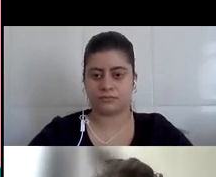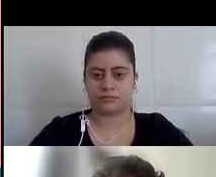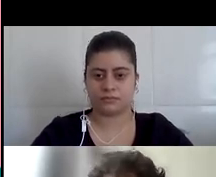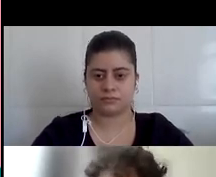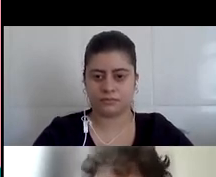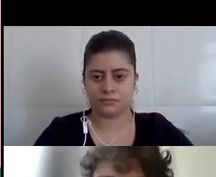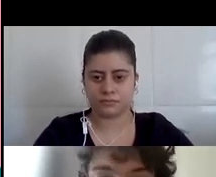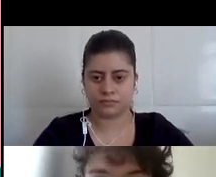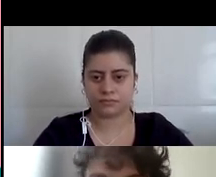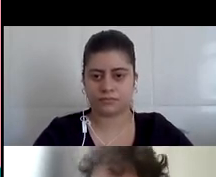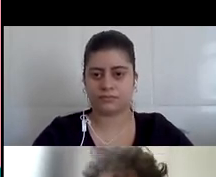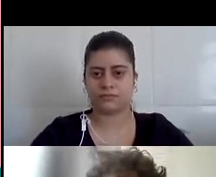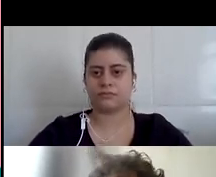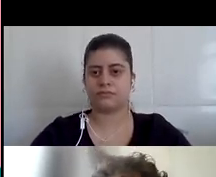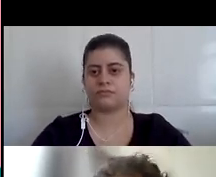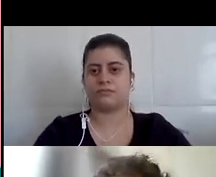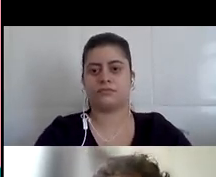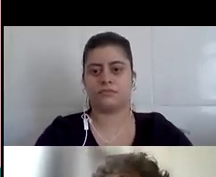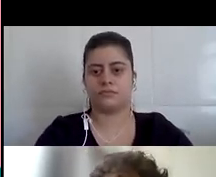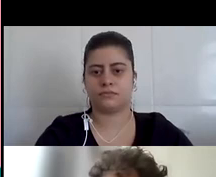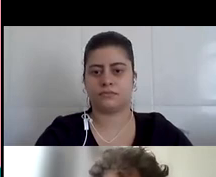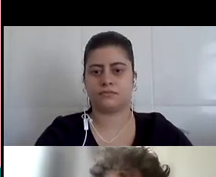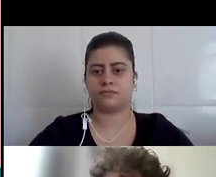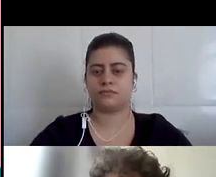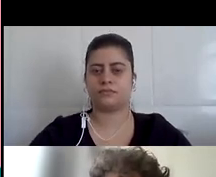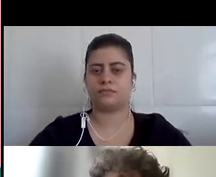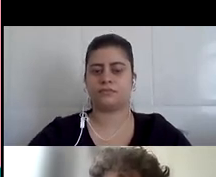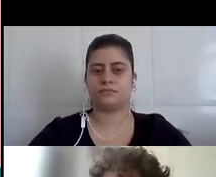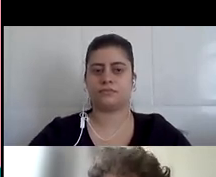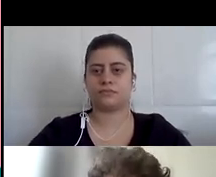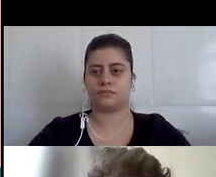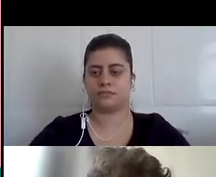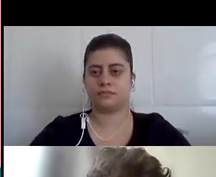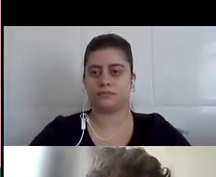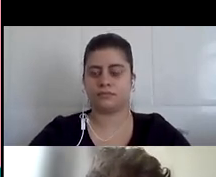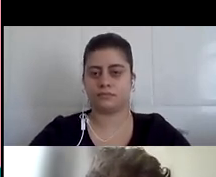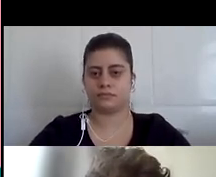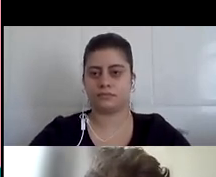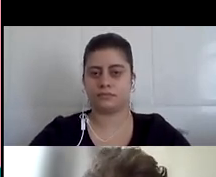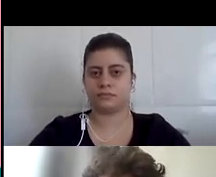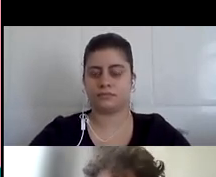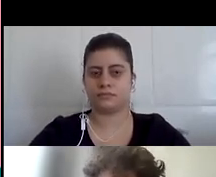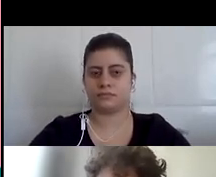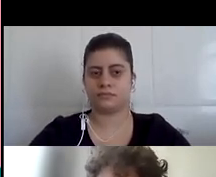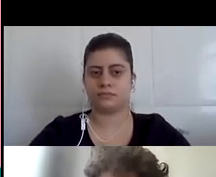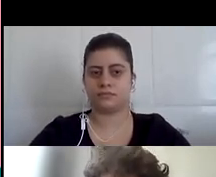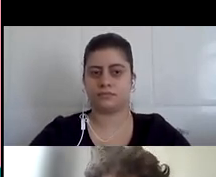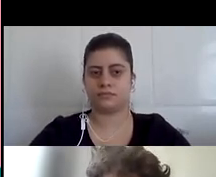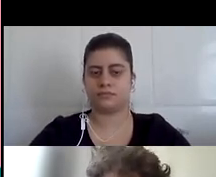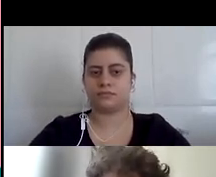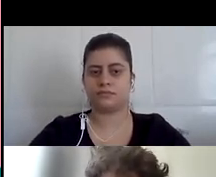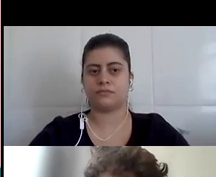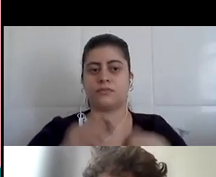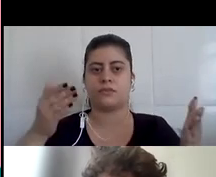is today and its membership, also focusing on the situation now, let's